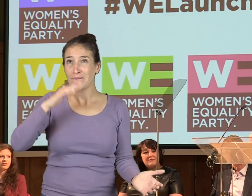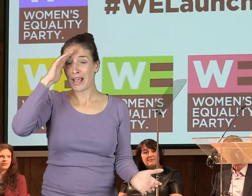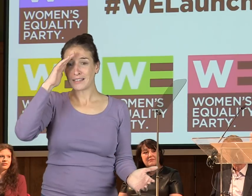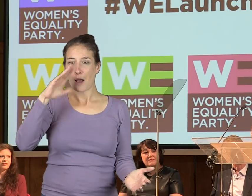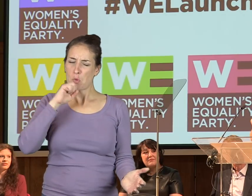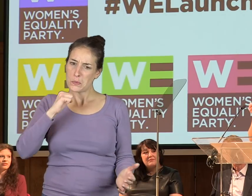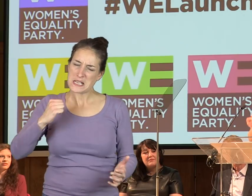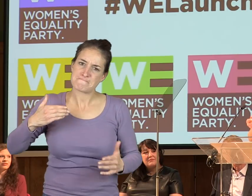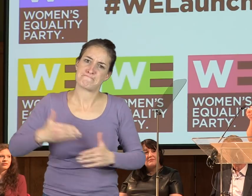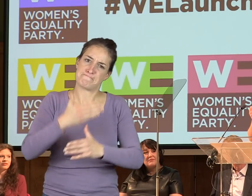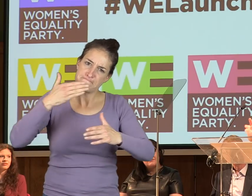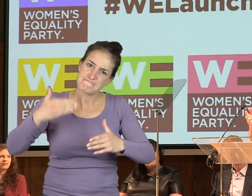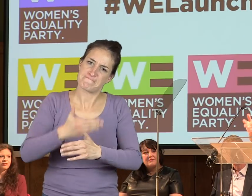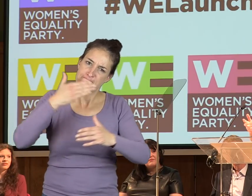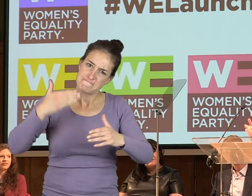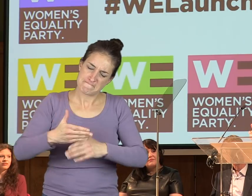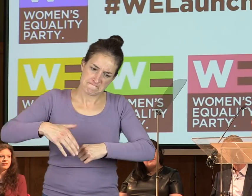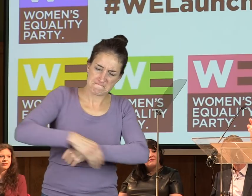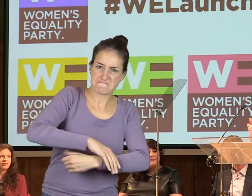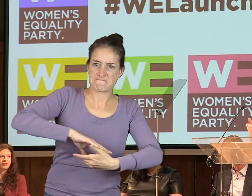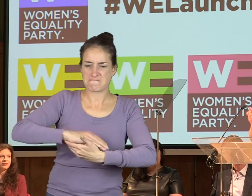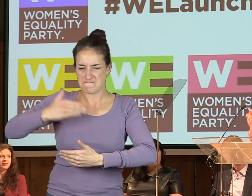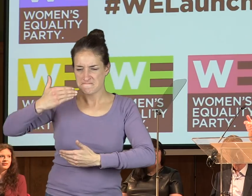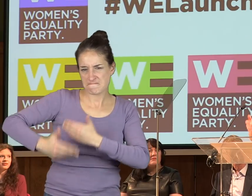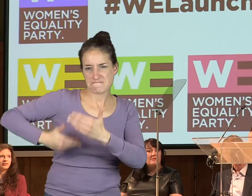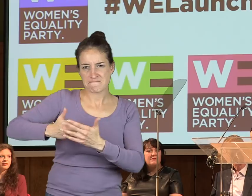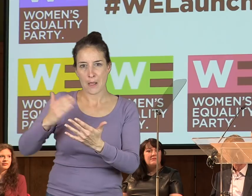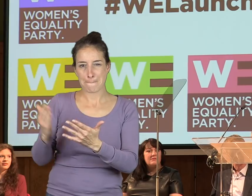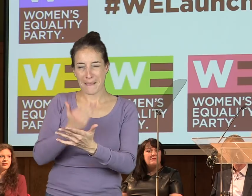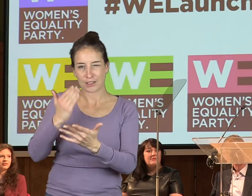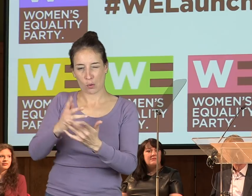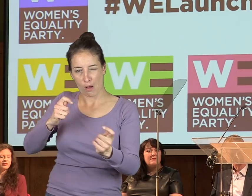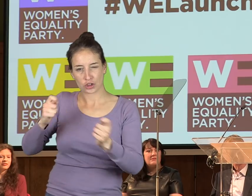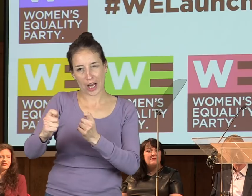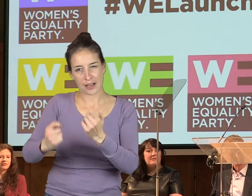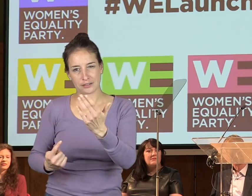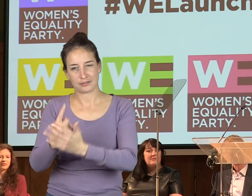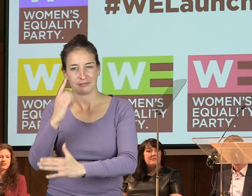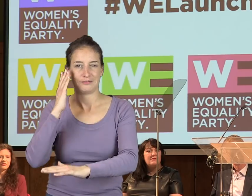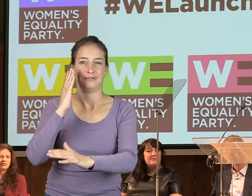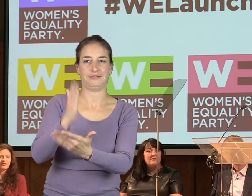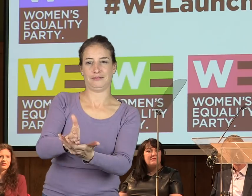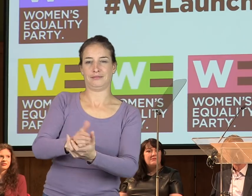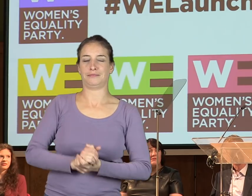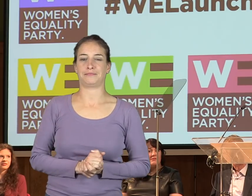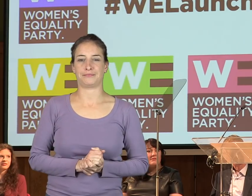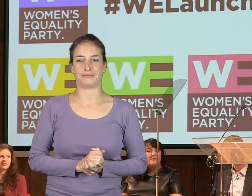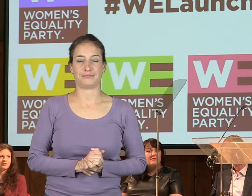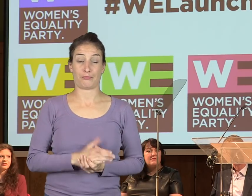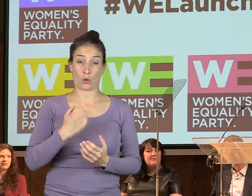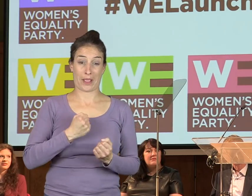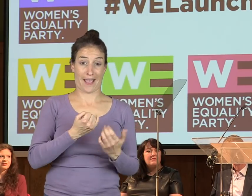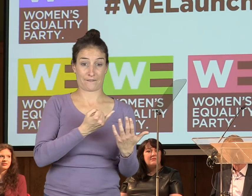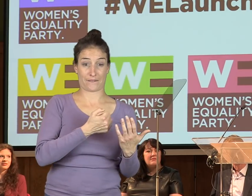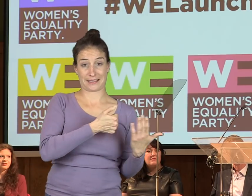change. We have six clear objectives to bring about an equal society for the good of everyone. Today we announce